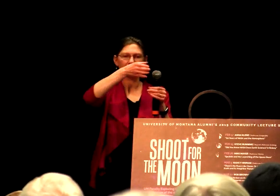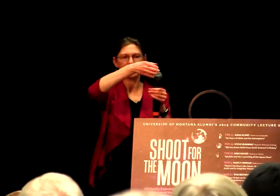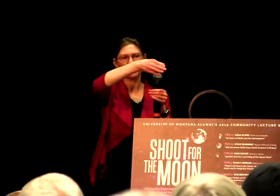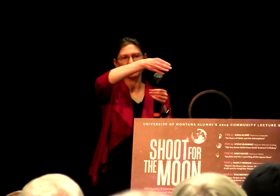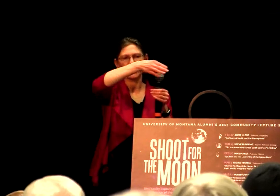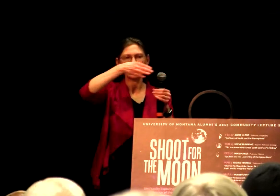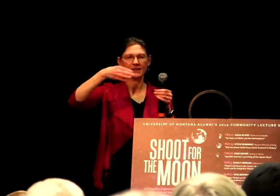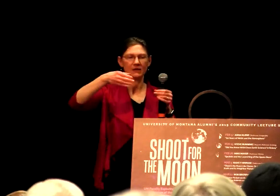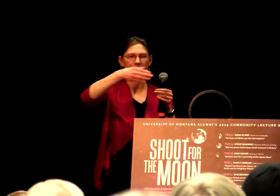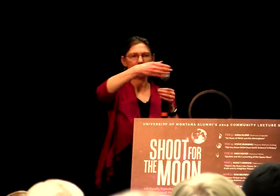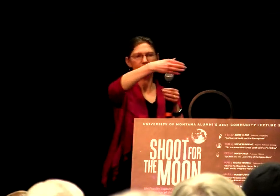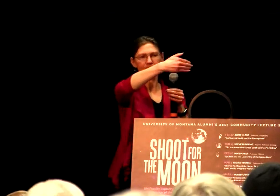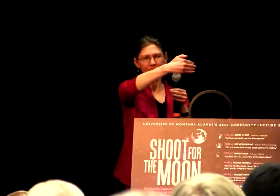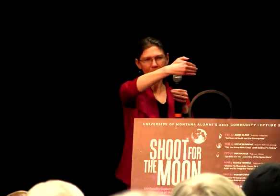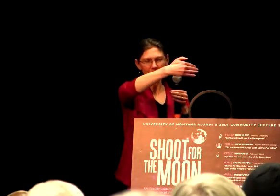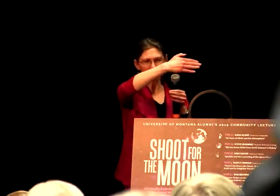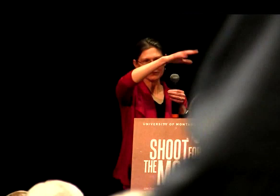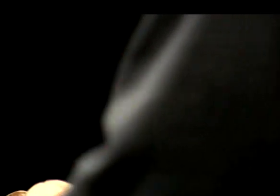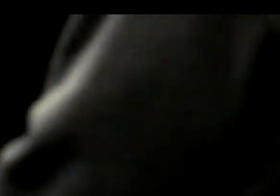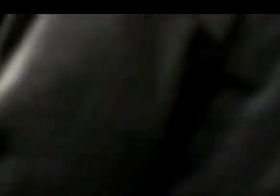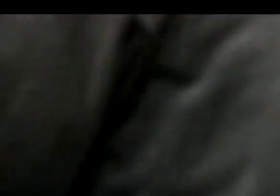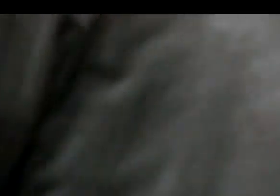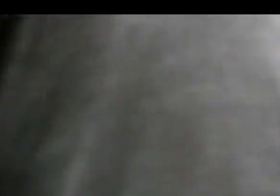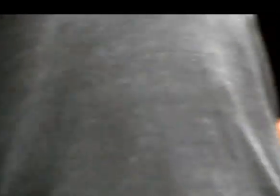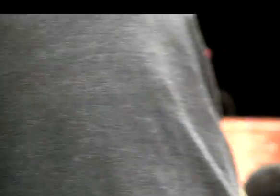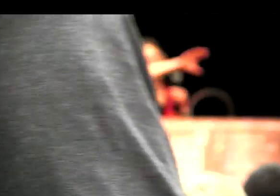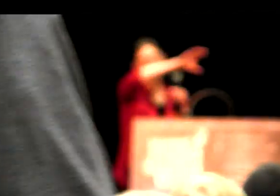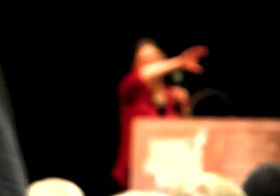And we actually get a phasing where